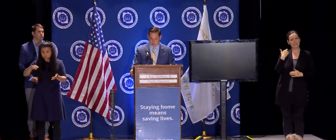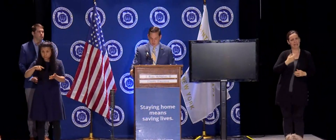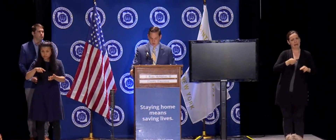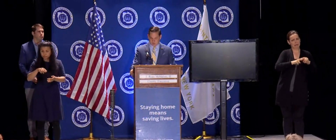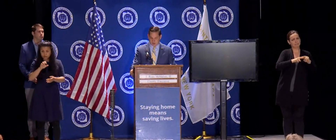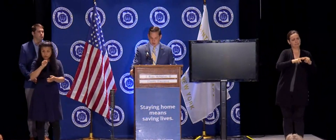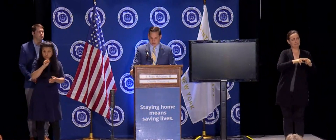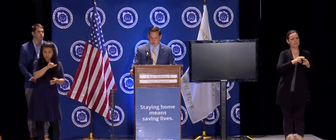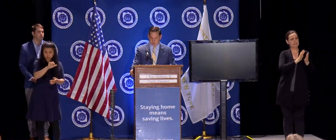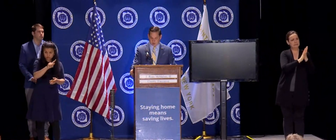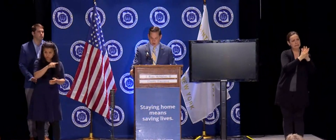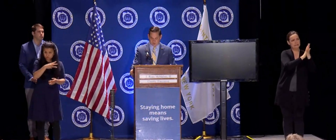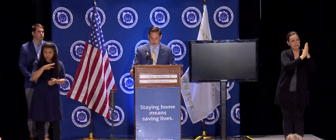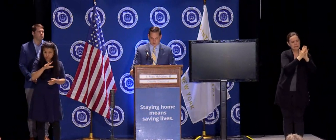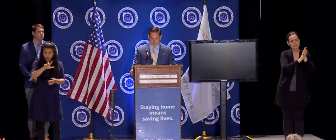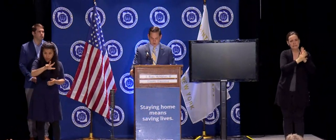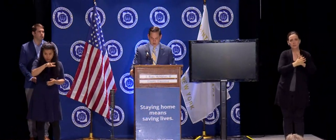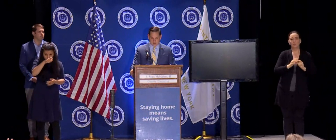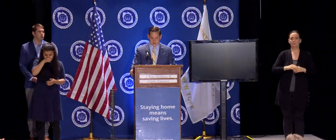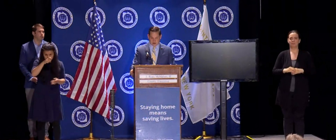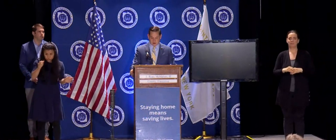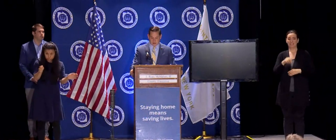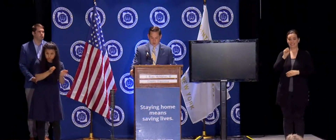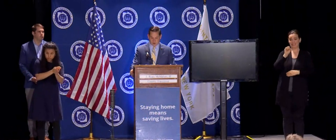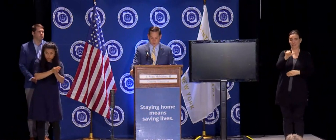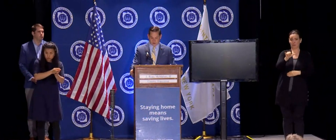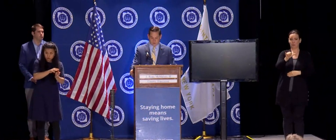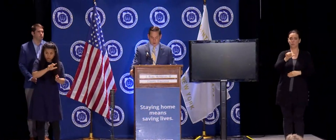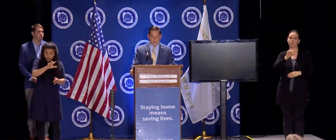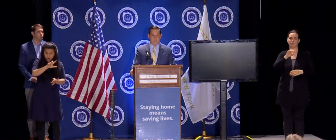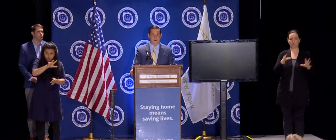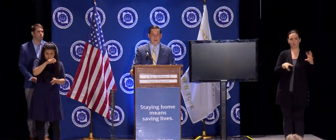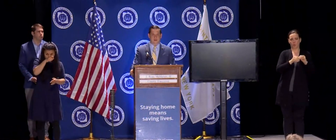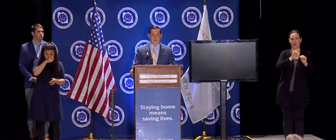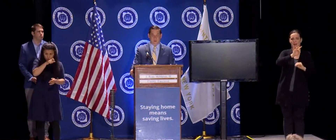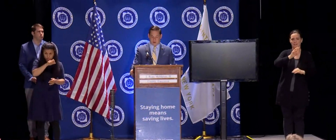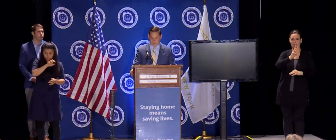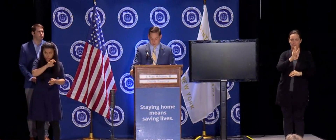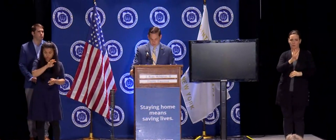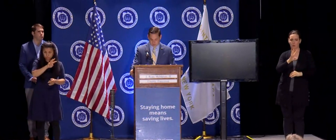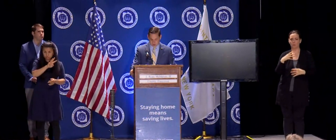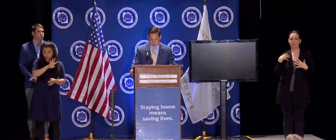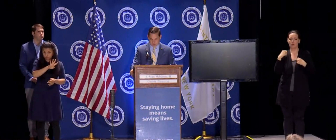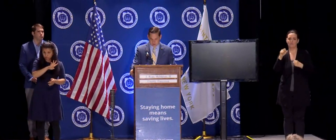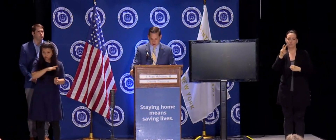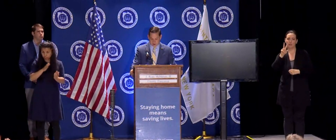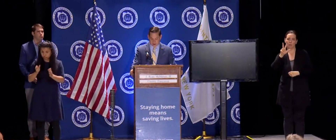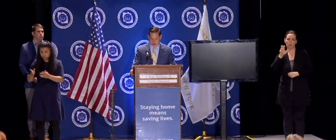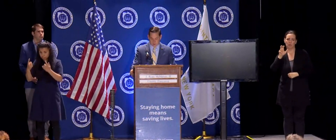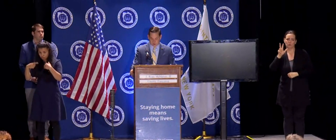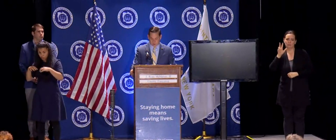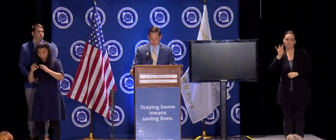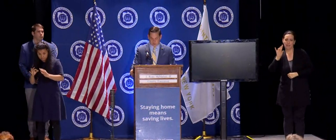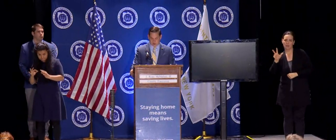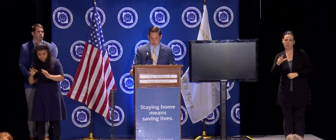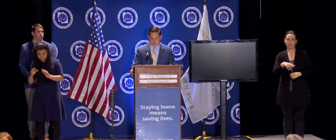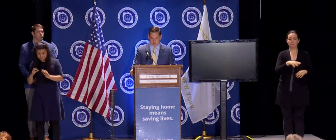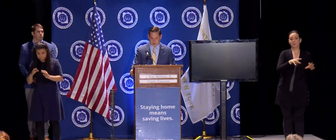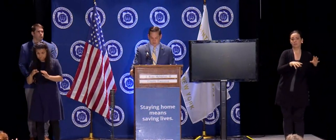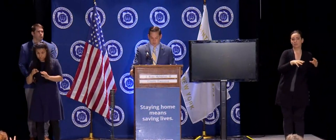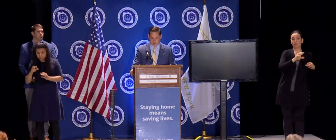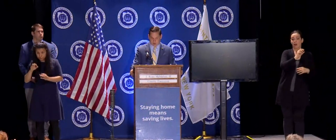city of Syracuse, 383 recoveries. Town of Clay, 124, 92 recoveries. Town of Onondaga,